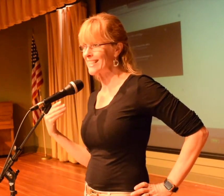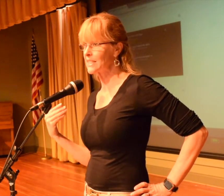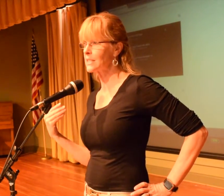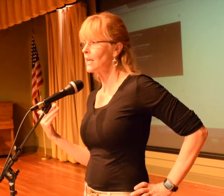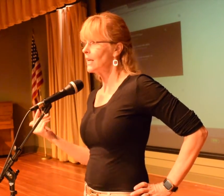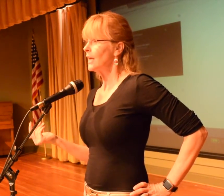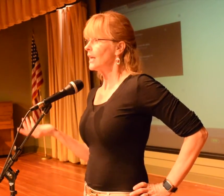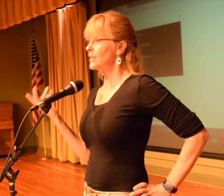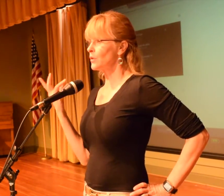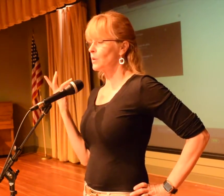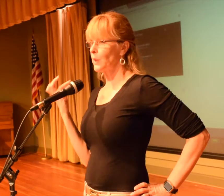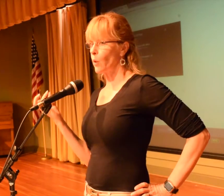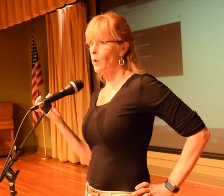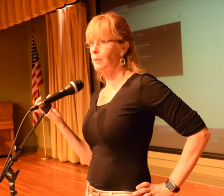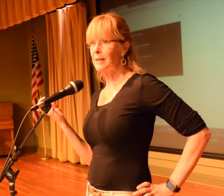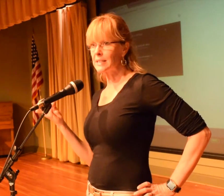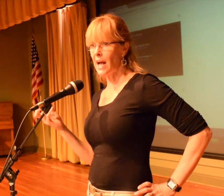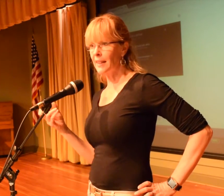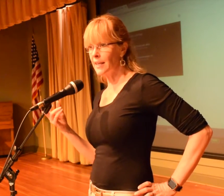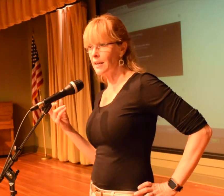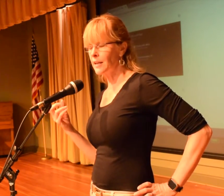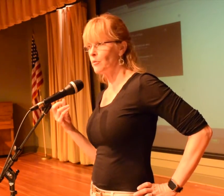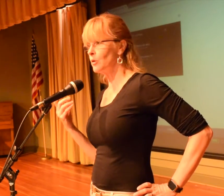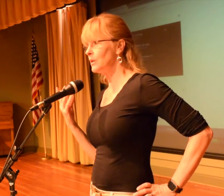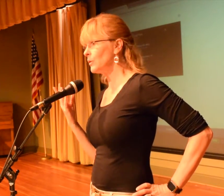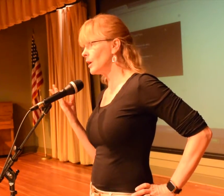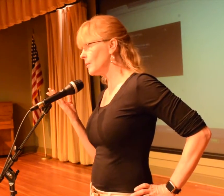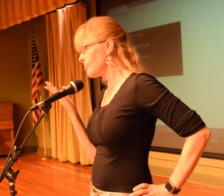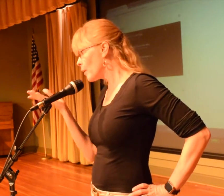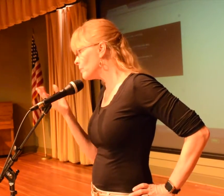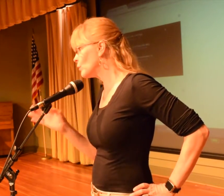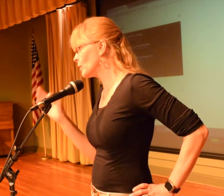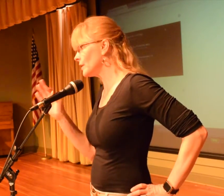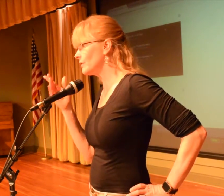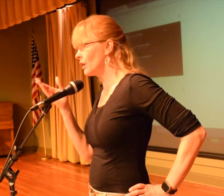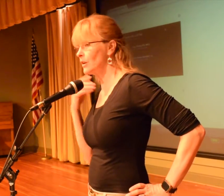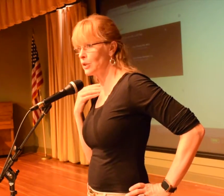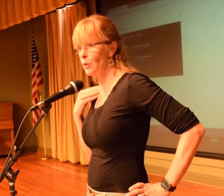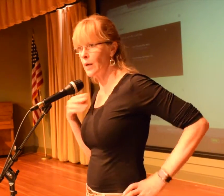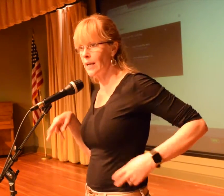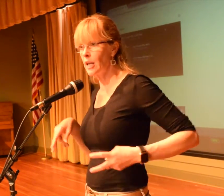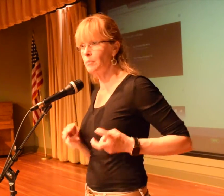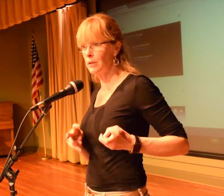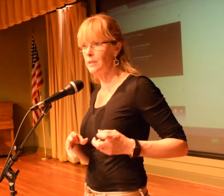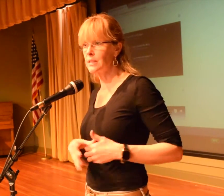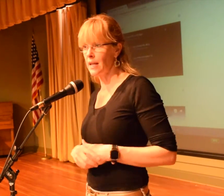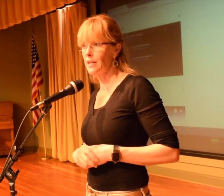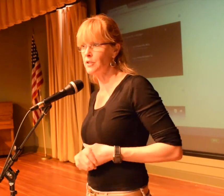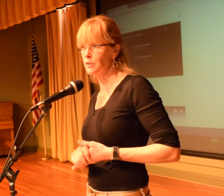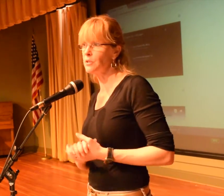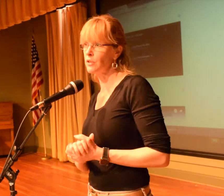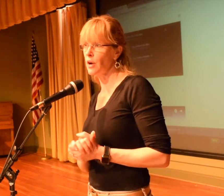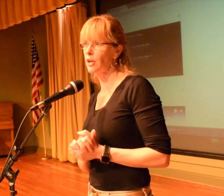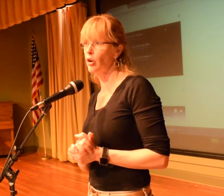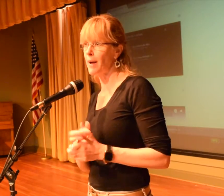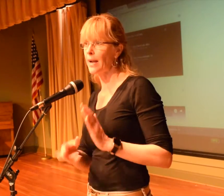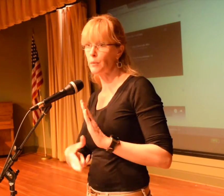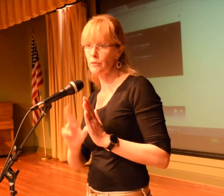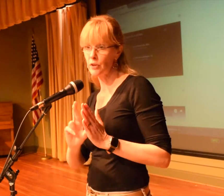this is on a recording because I think it would be worthy of y'all to go ahead and upload this class too so y'all can go back and review